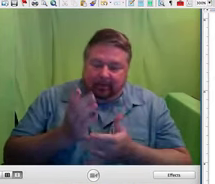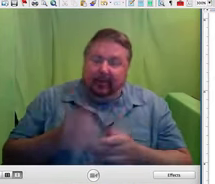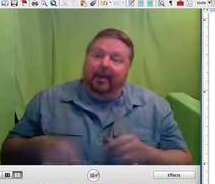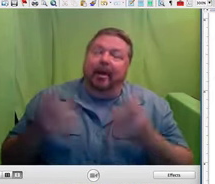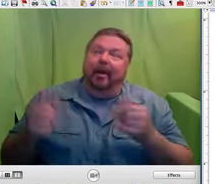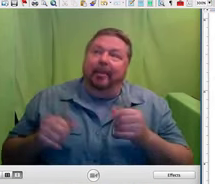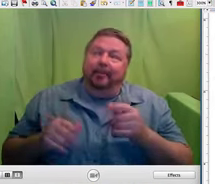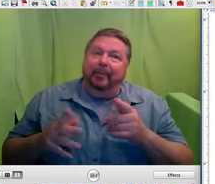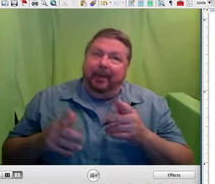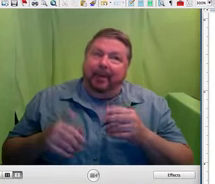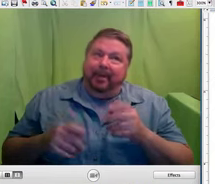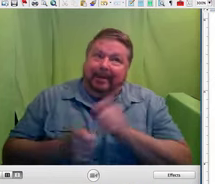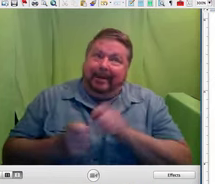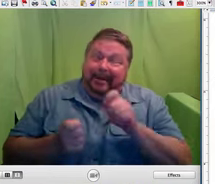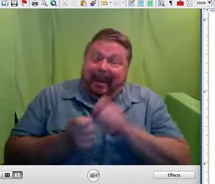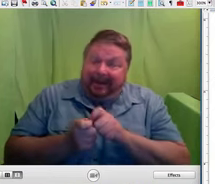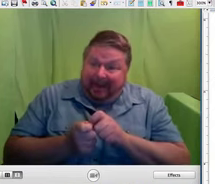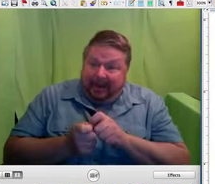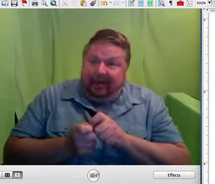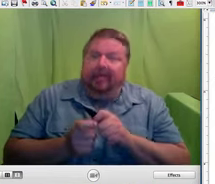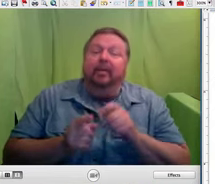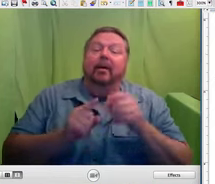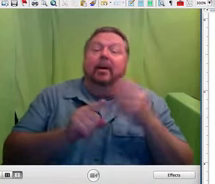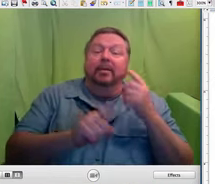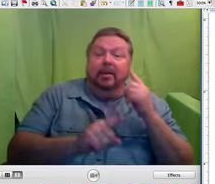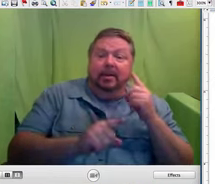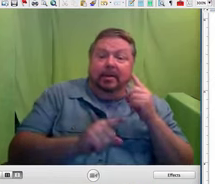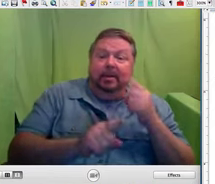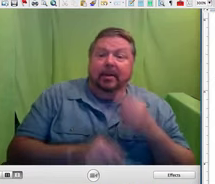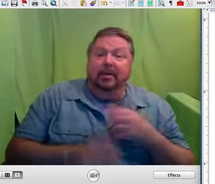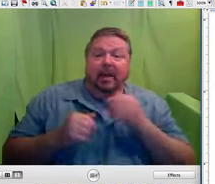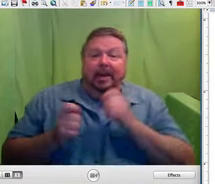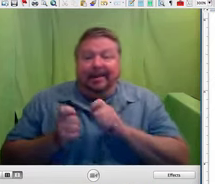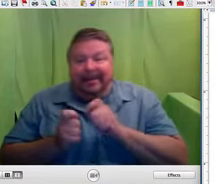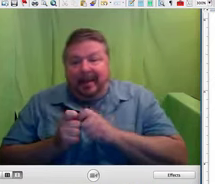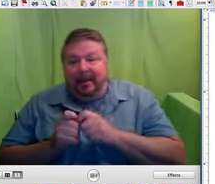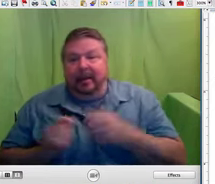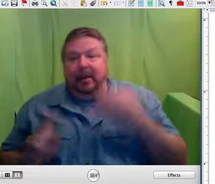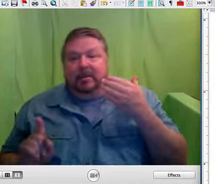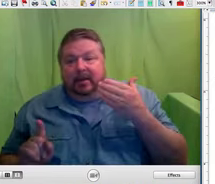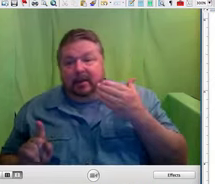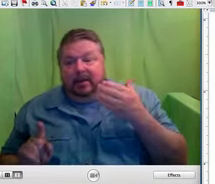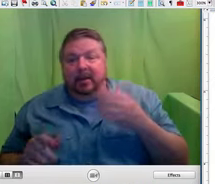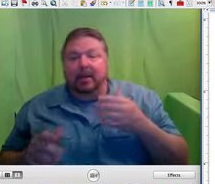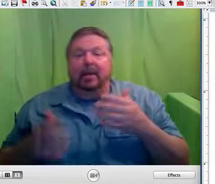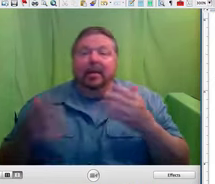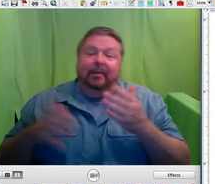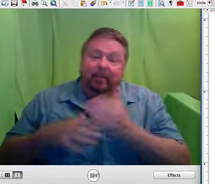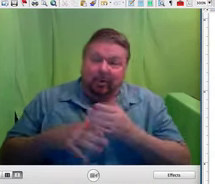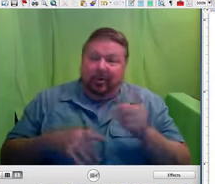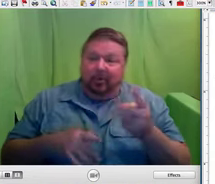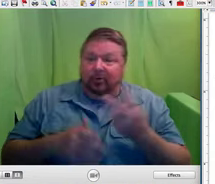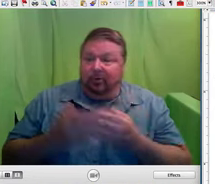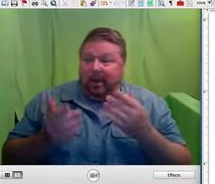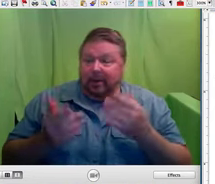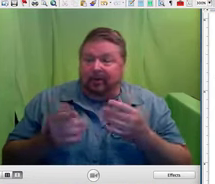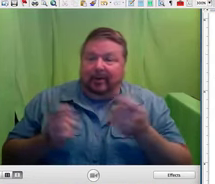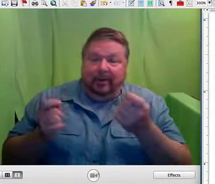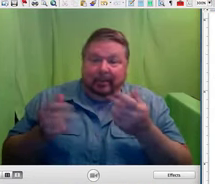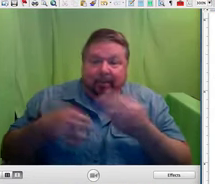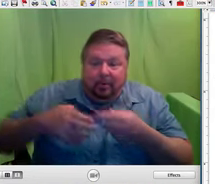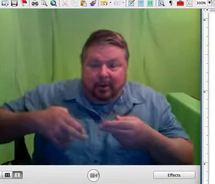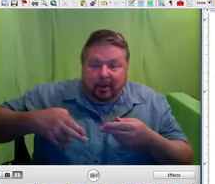technical. It's not exactly a d. It's not exactly a t. It's in between those two sounds.